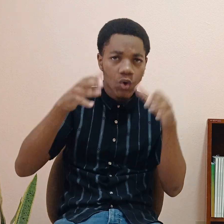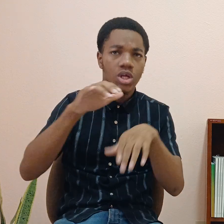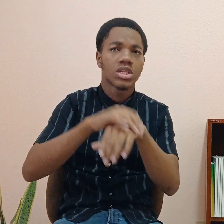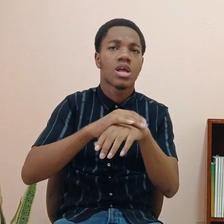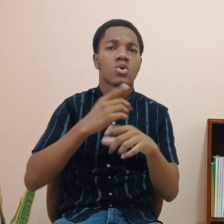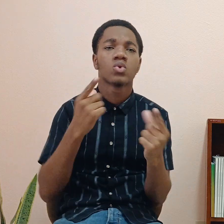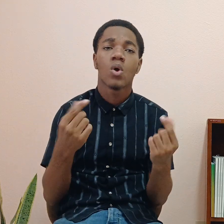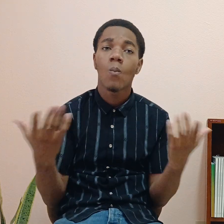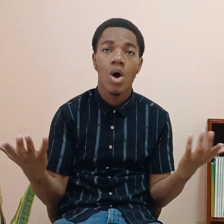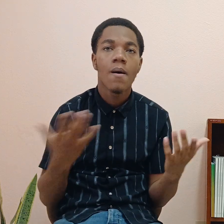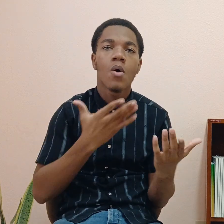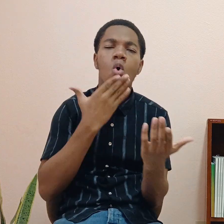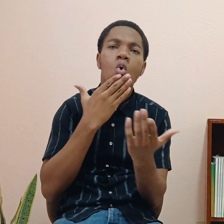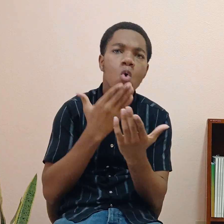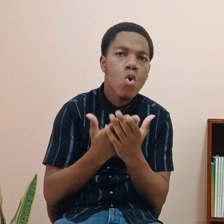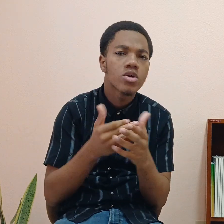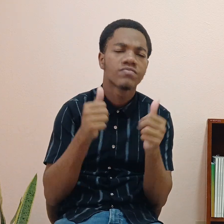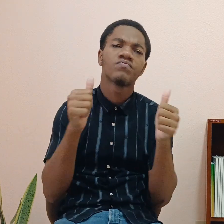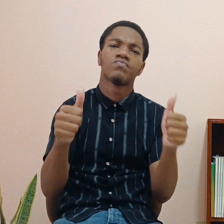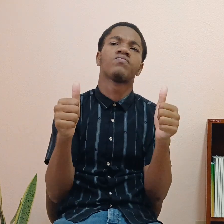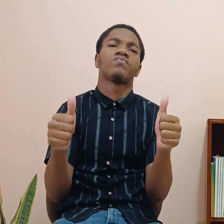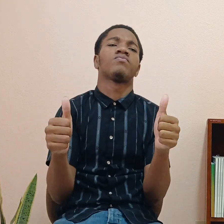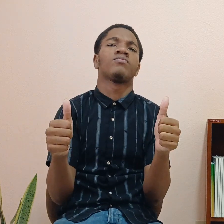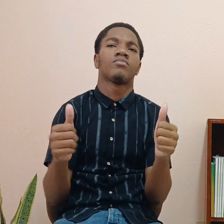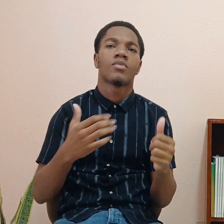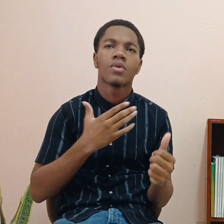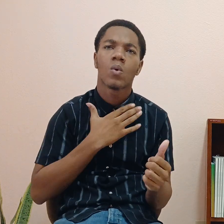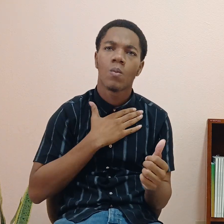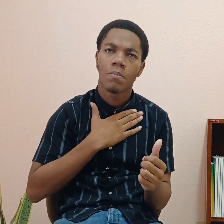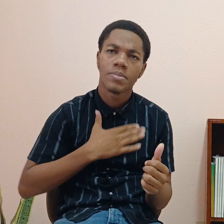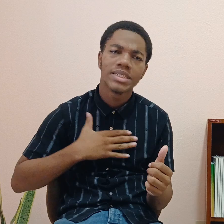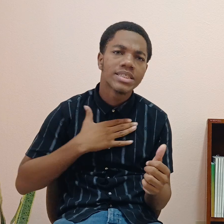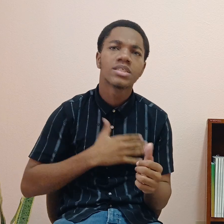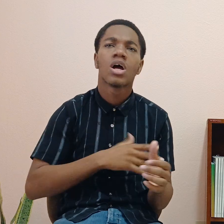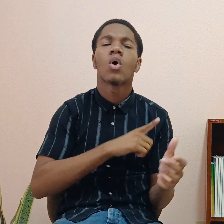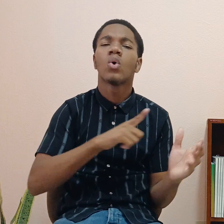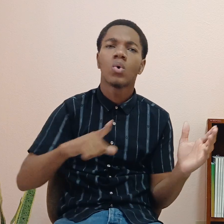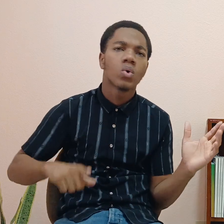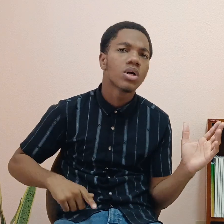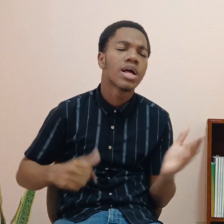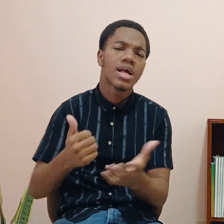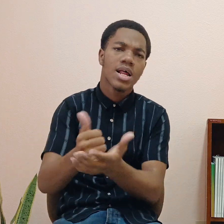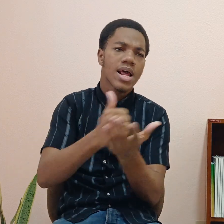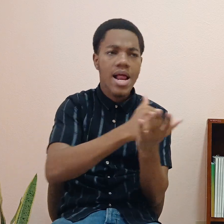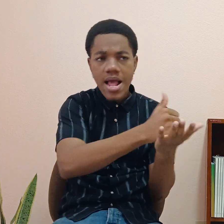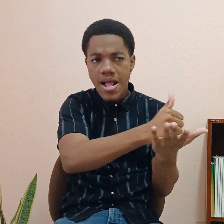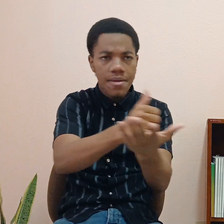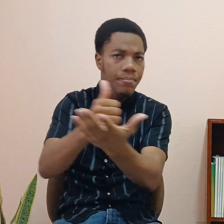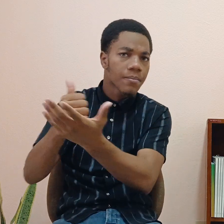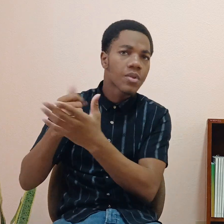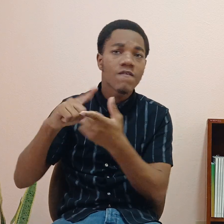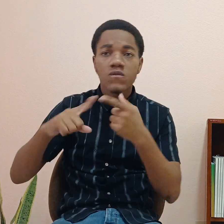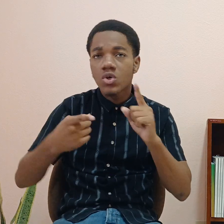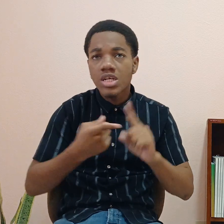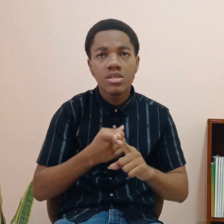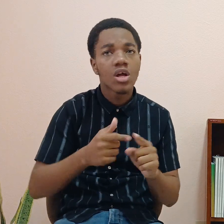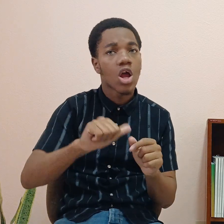Lord, please help my friends and other classmates to focus as they